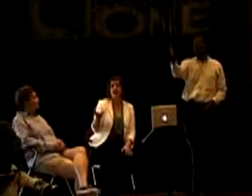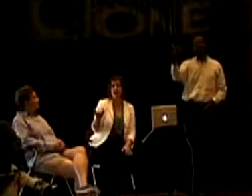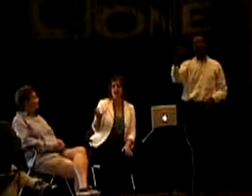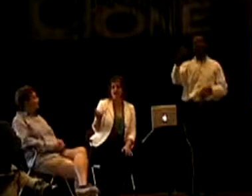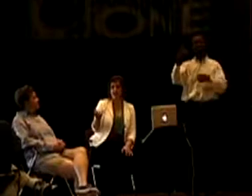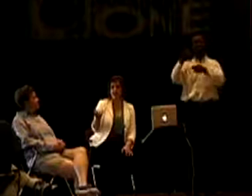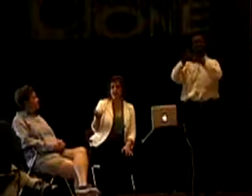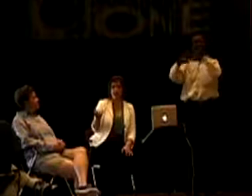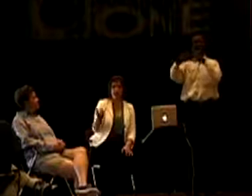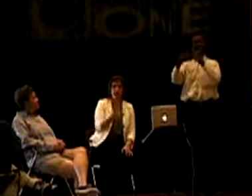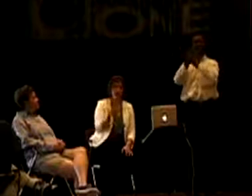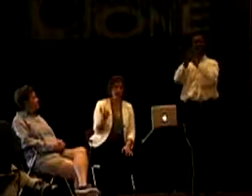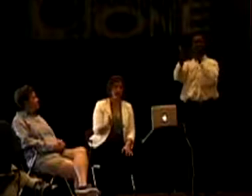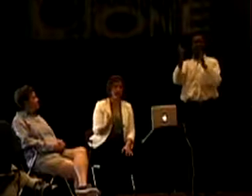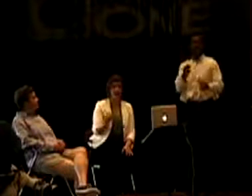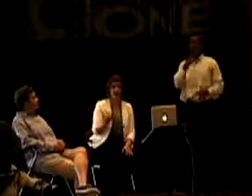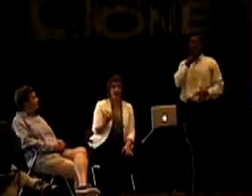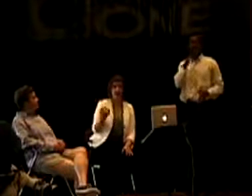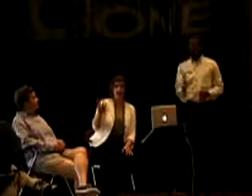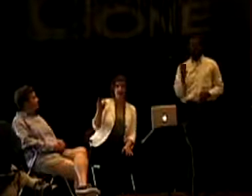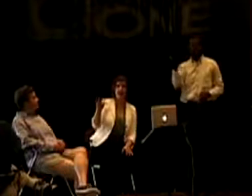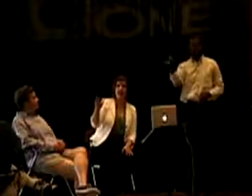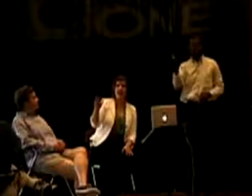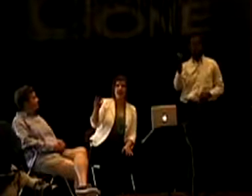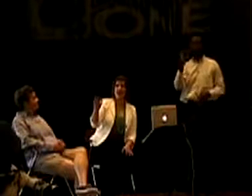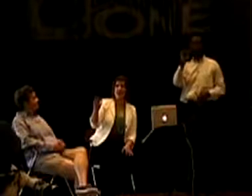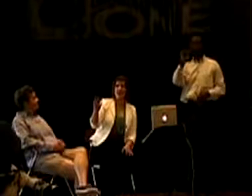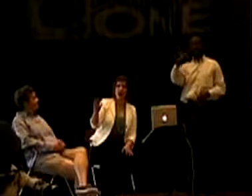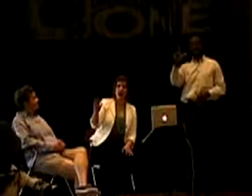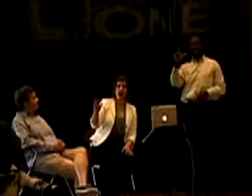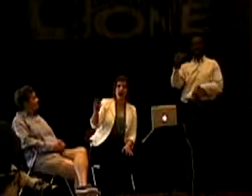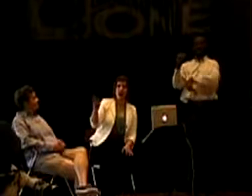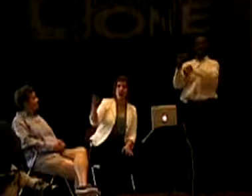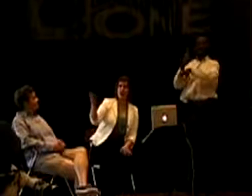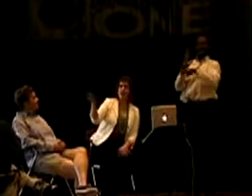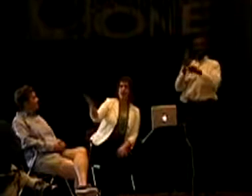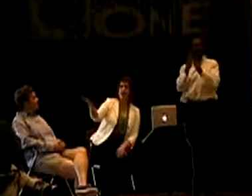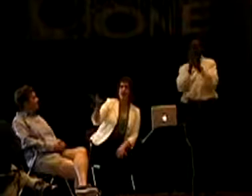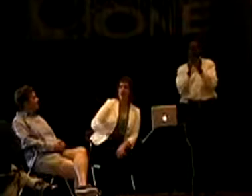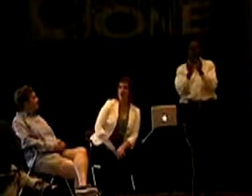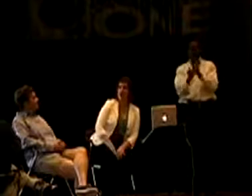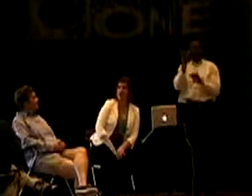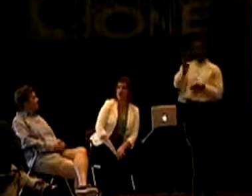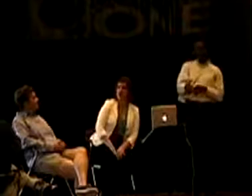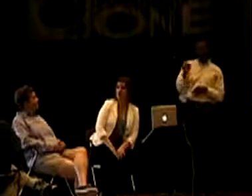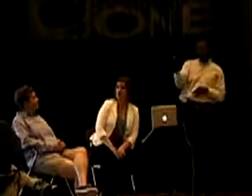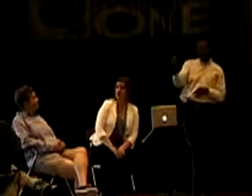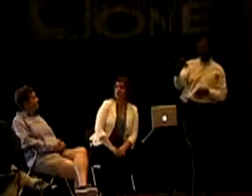sign master, essentially, and one of our ASL consultants. And I wanted to ask you,